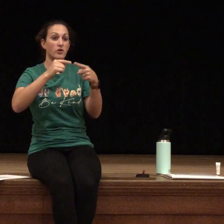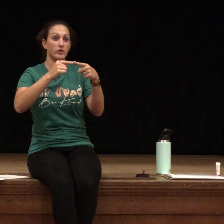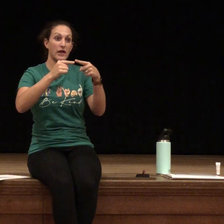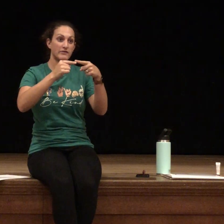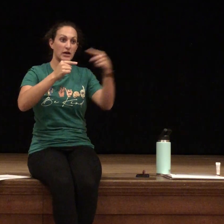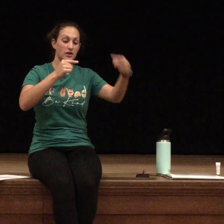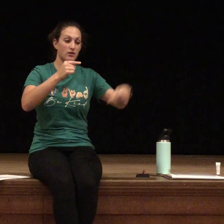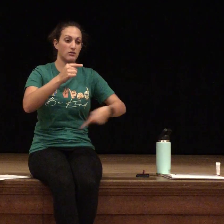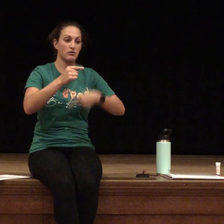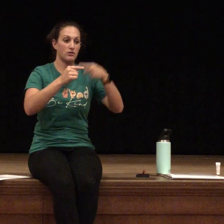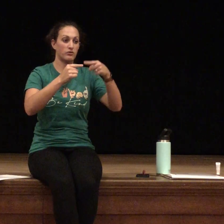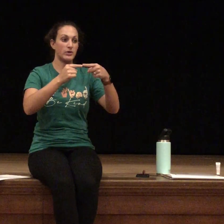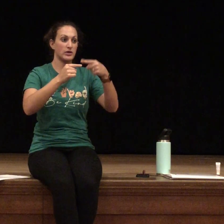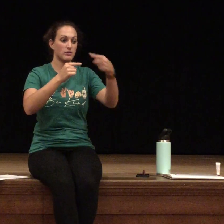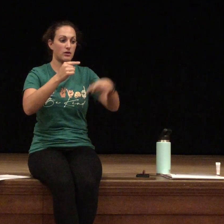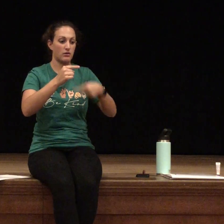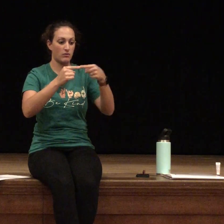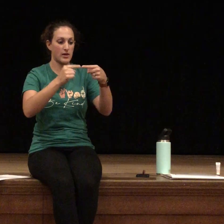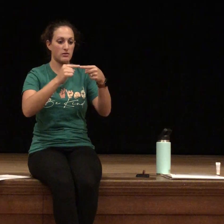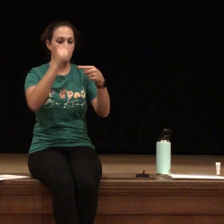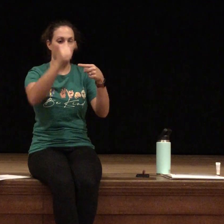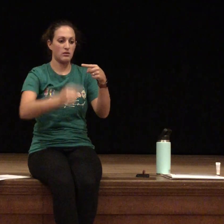you're left-handed, it would be this way. When.